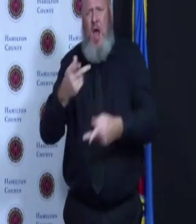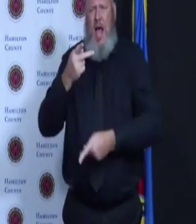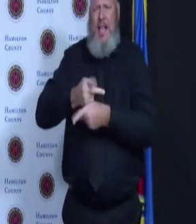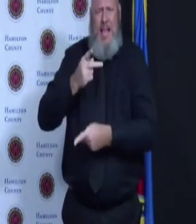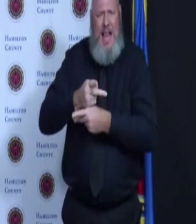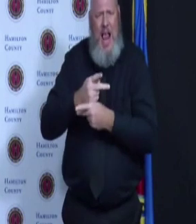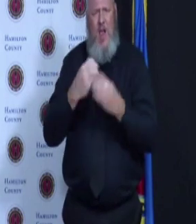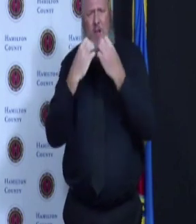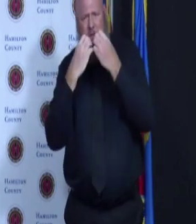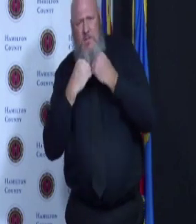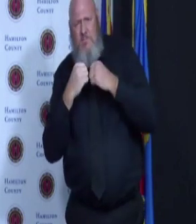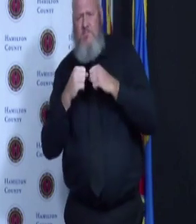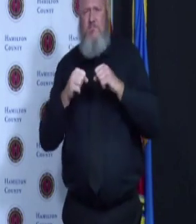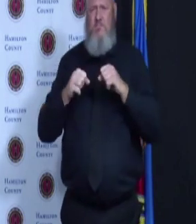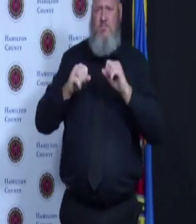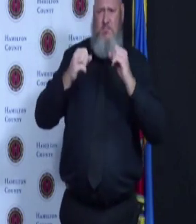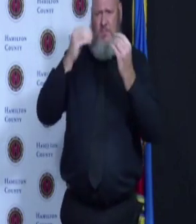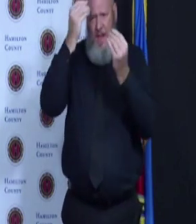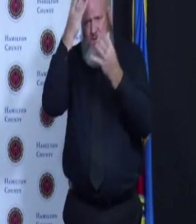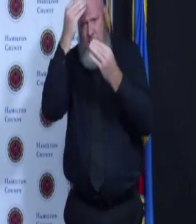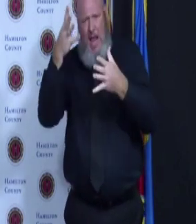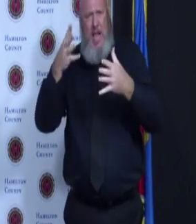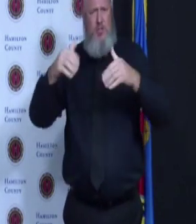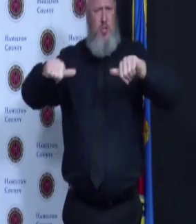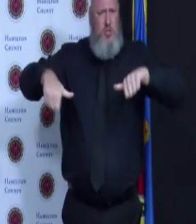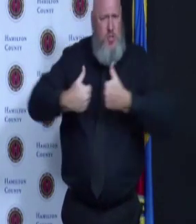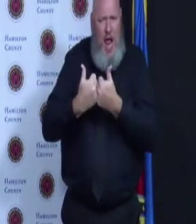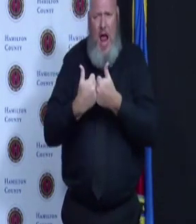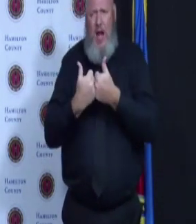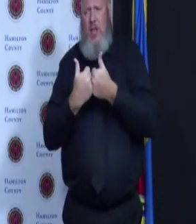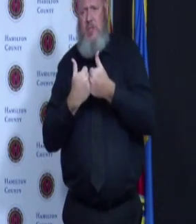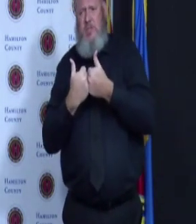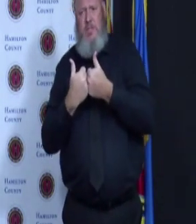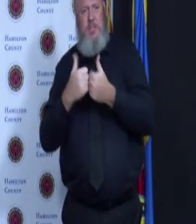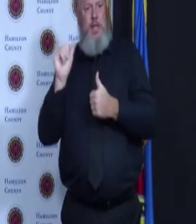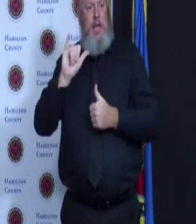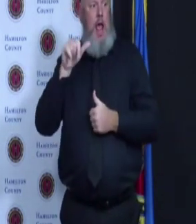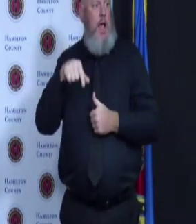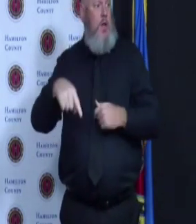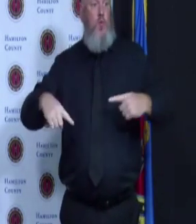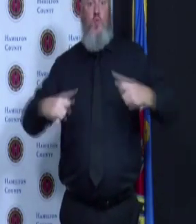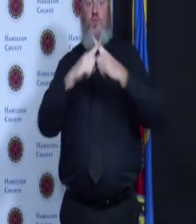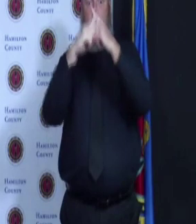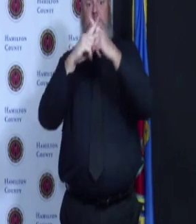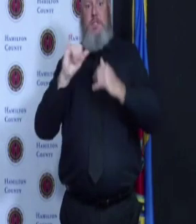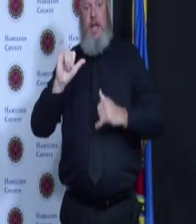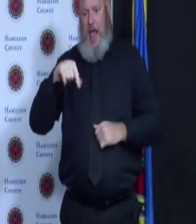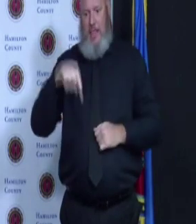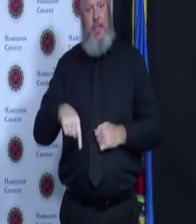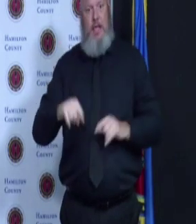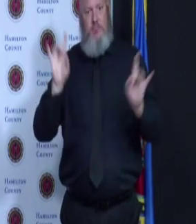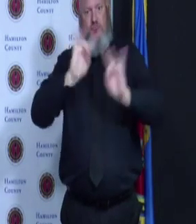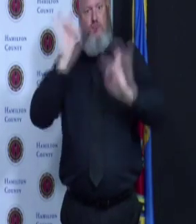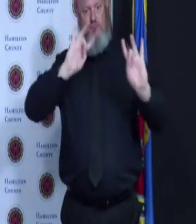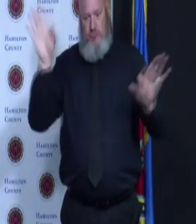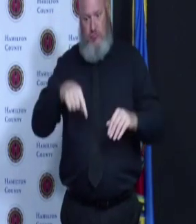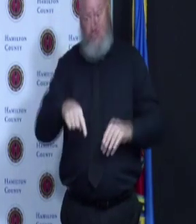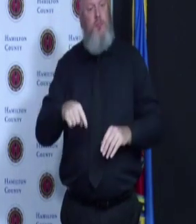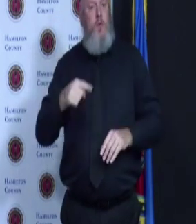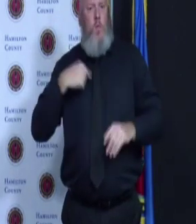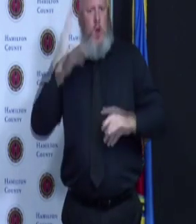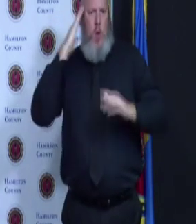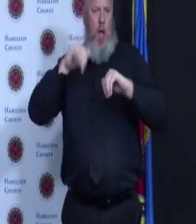to challenging problems like COVID-19. The Health Collaborative has the privilege to run the Greater